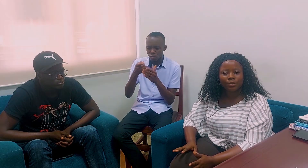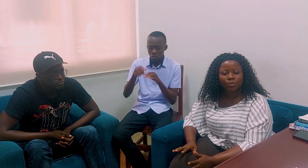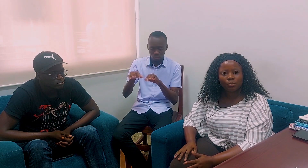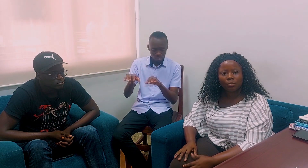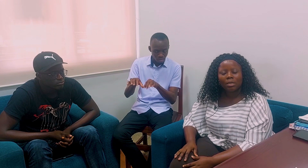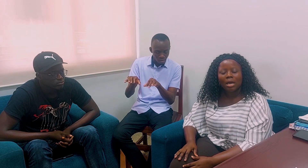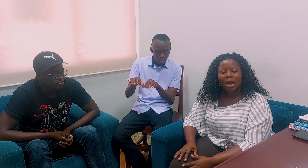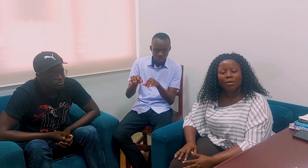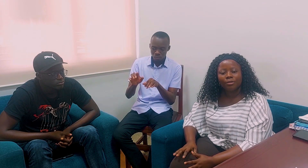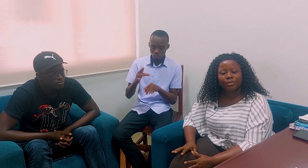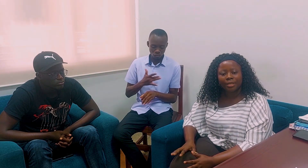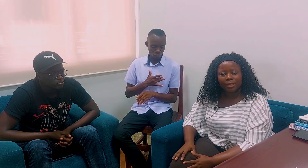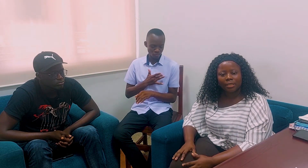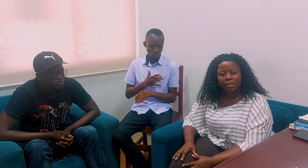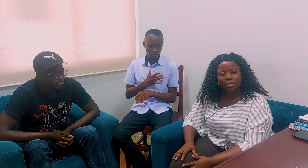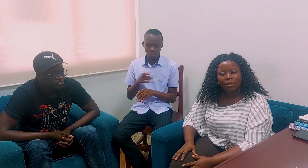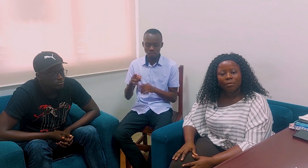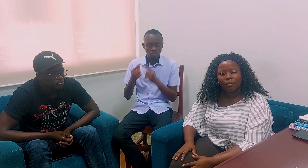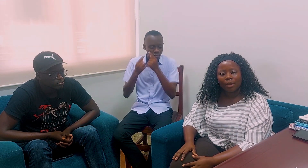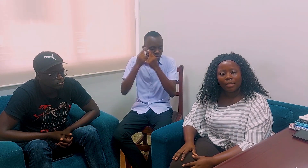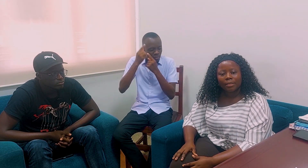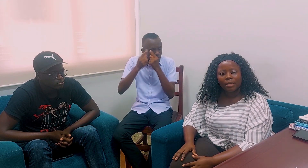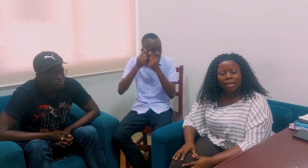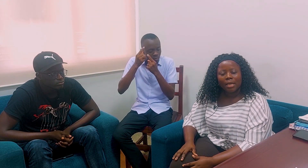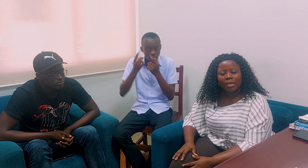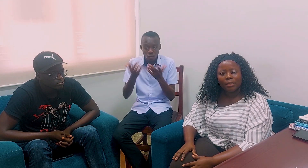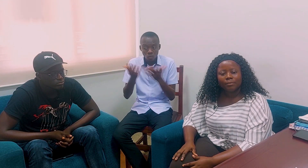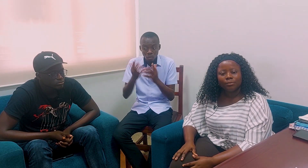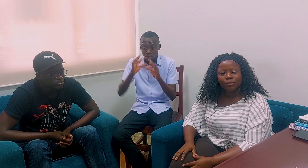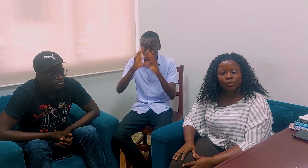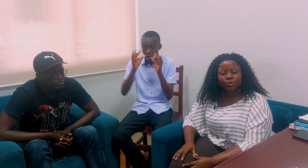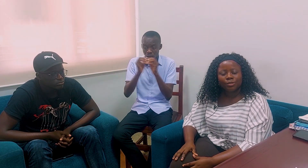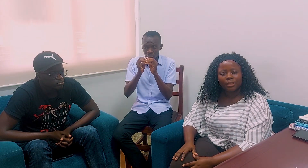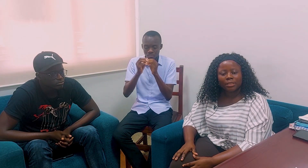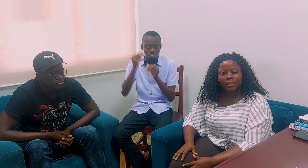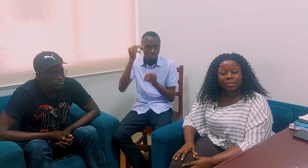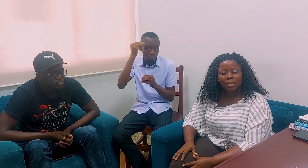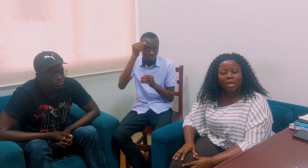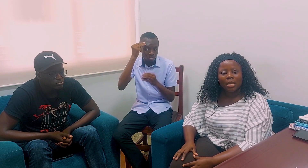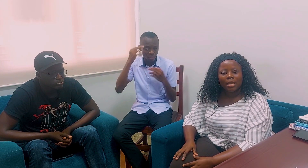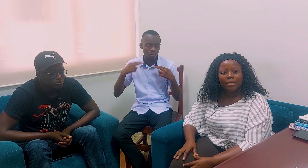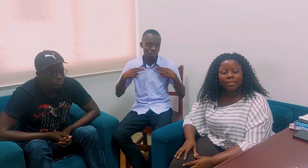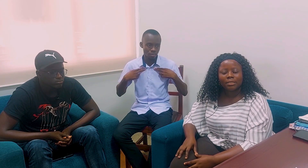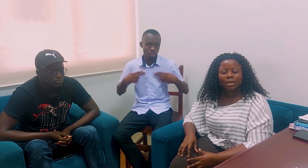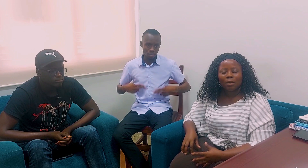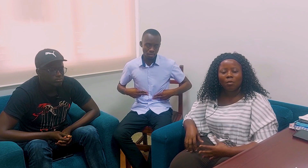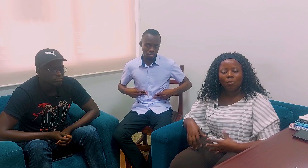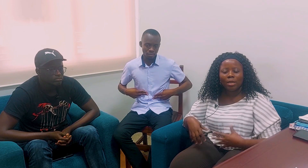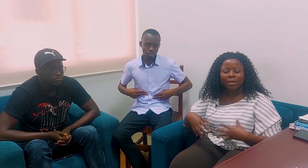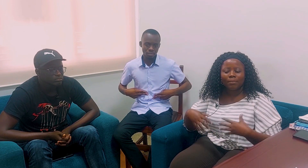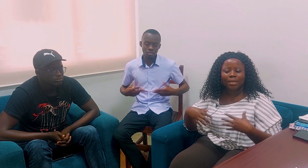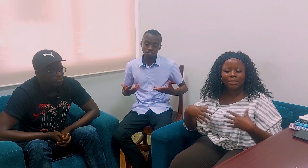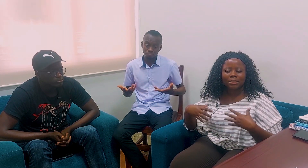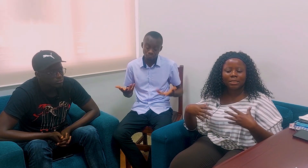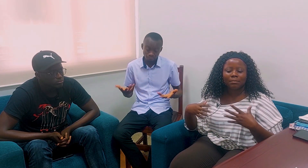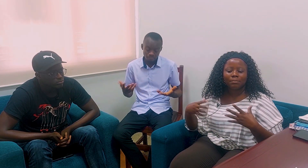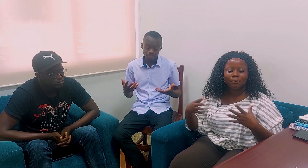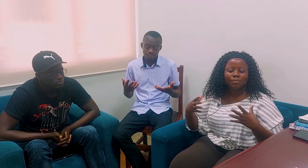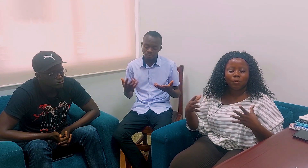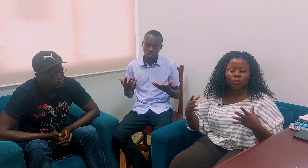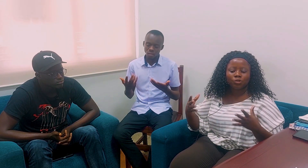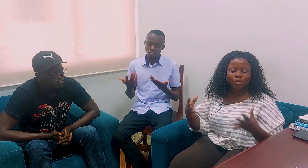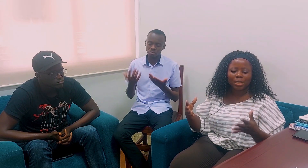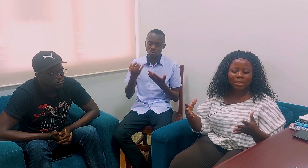you feel, how you think, right? And due to this, it's when a